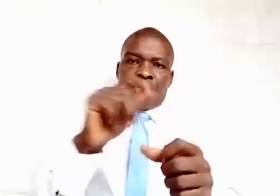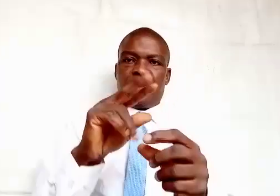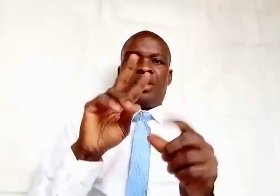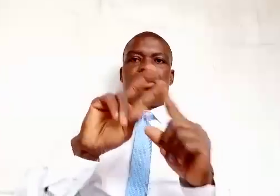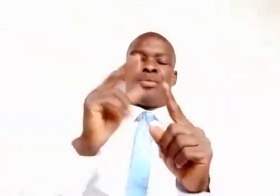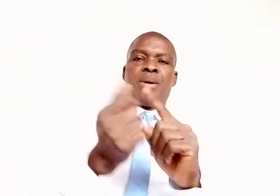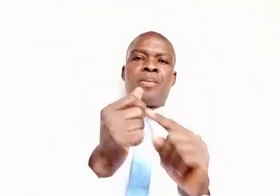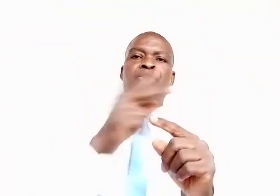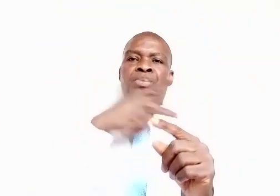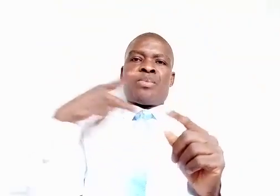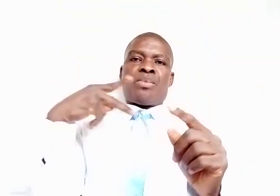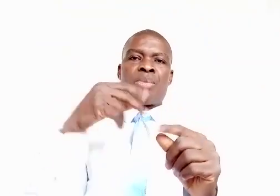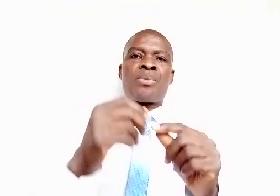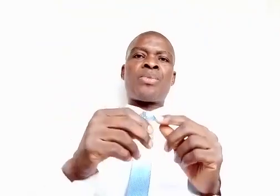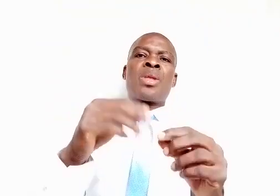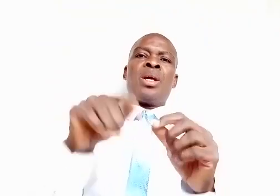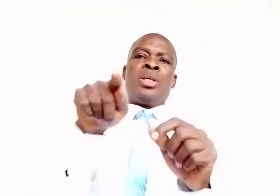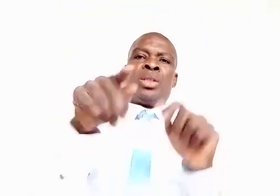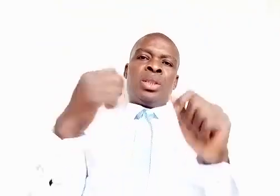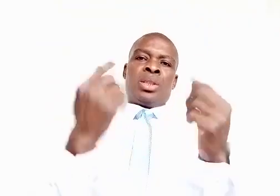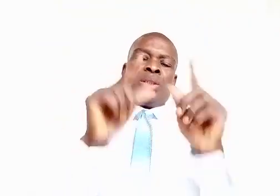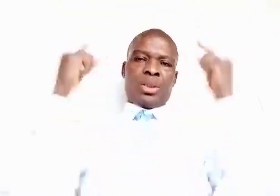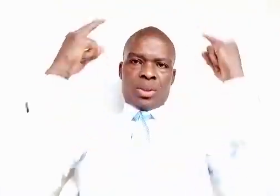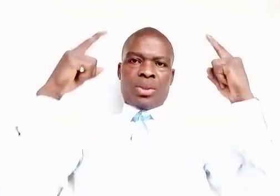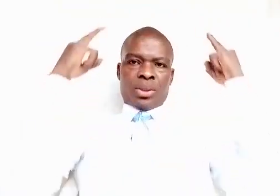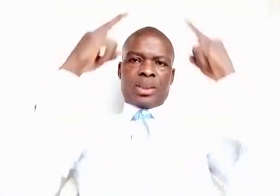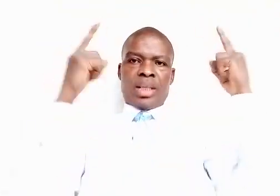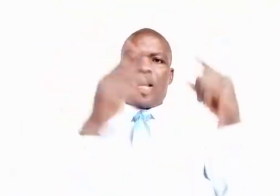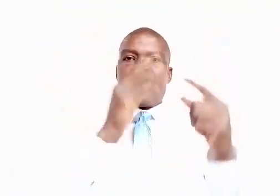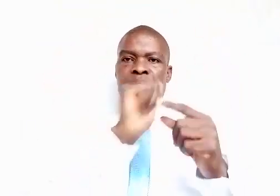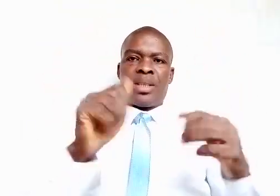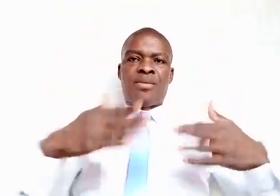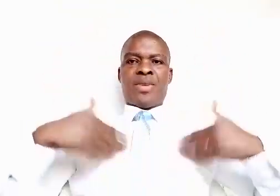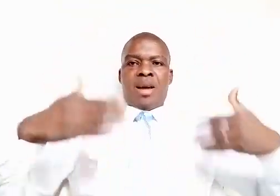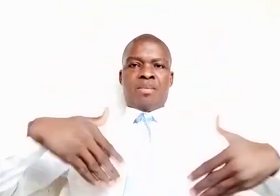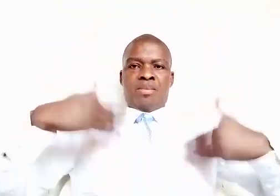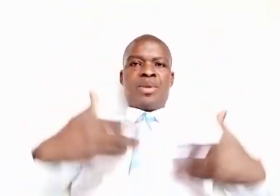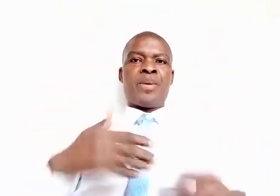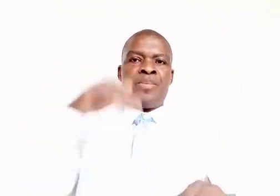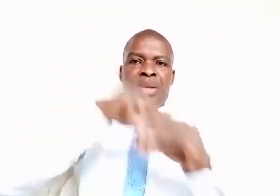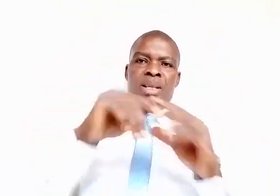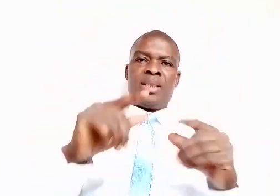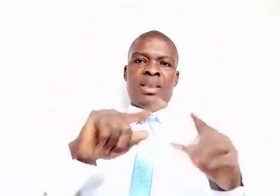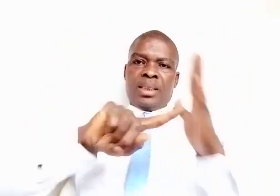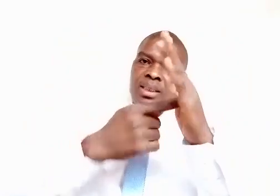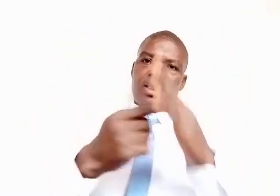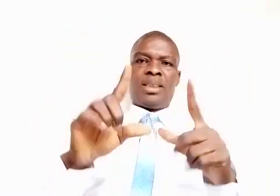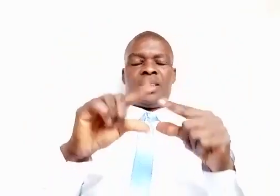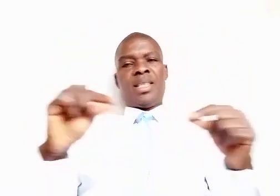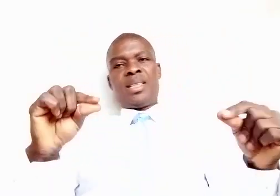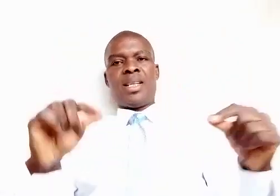He considers himself happy. In this sentence, himself, which is the object of the